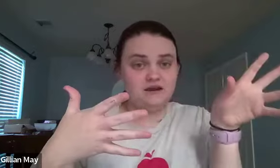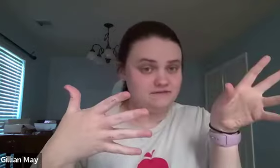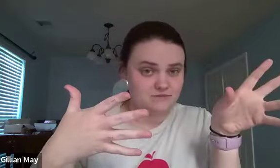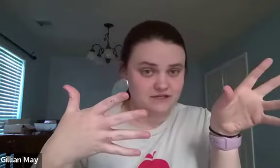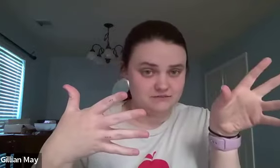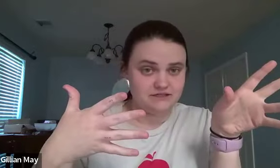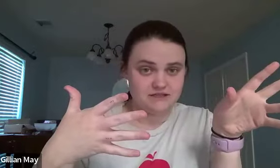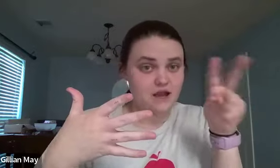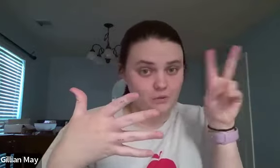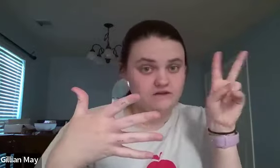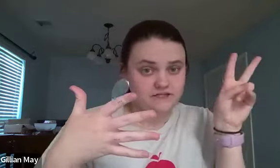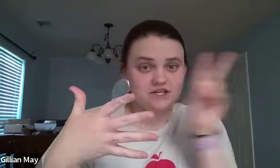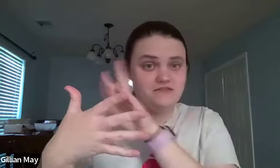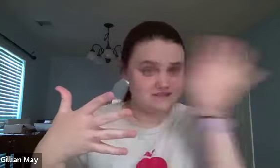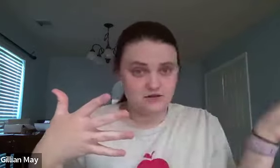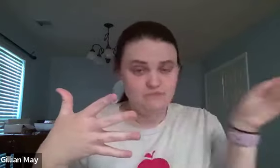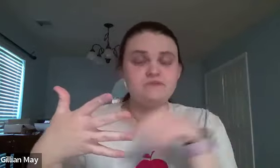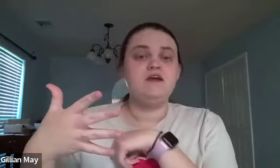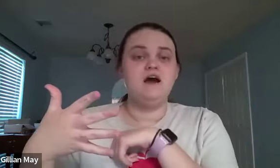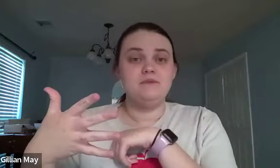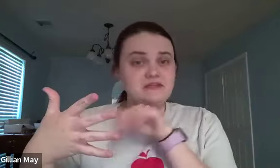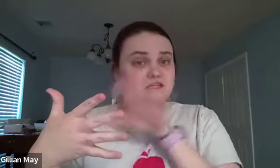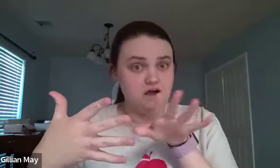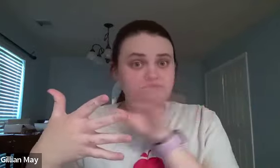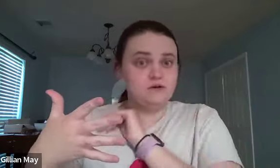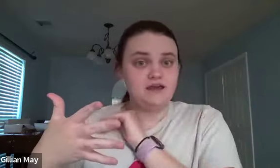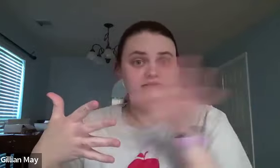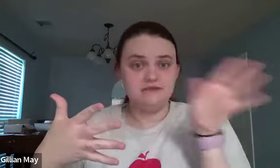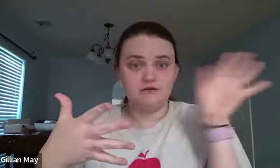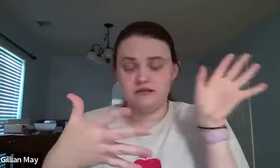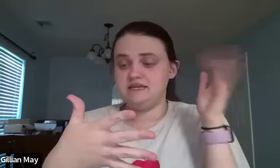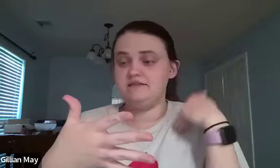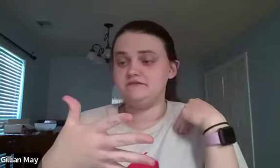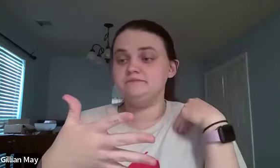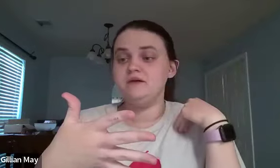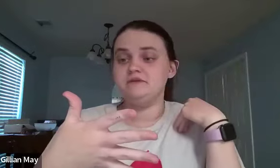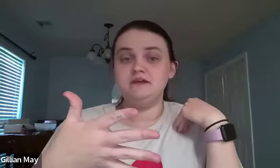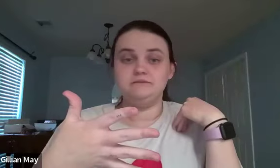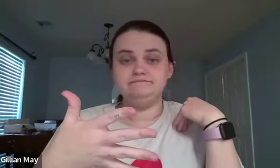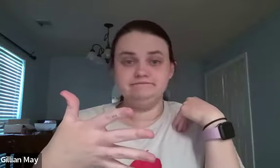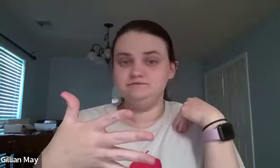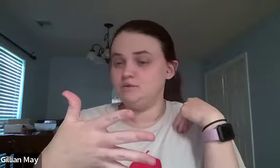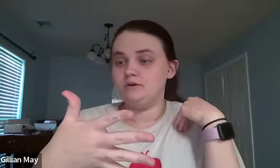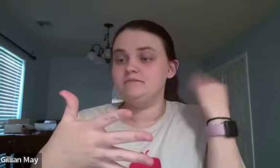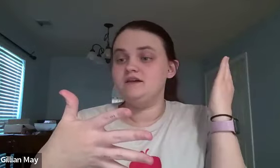not have this many siblings. I got 1 of each and that's all. And that's enough. Okay. They're crazy. I love them, but they are no more.